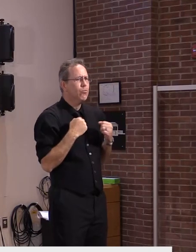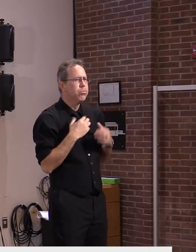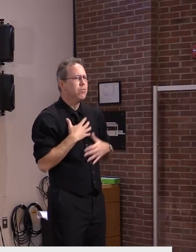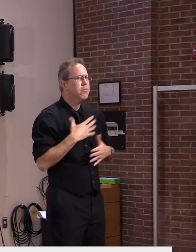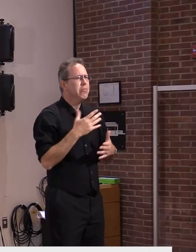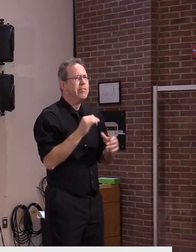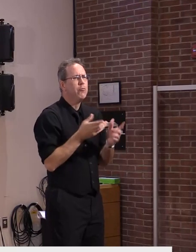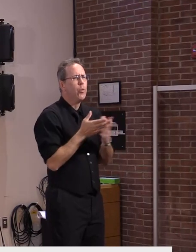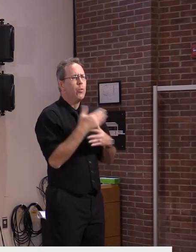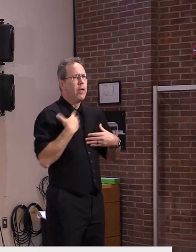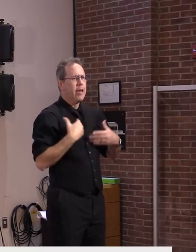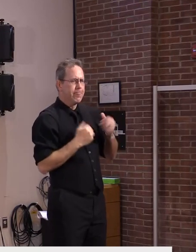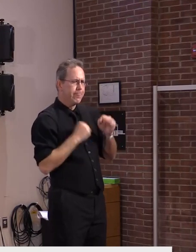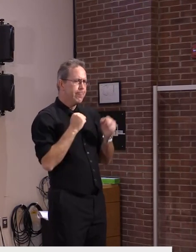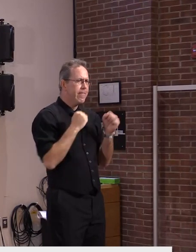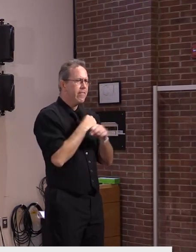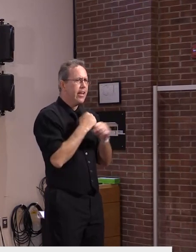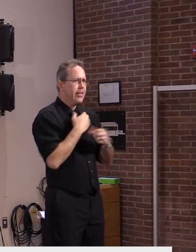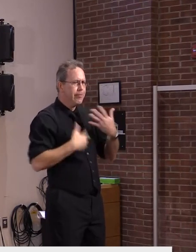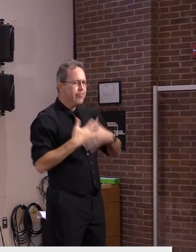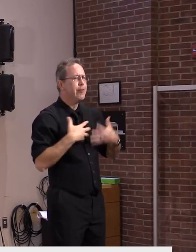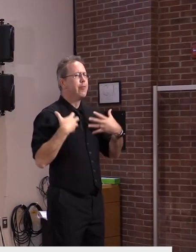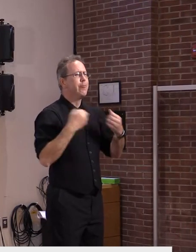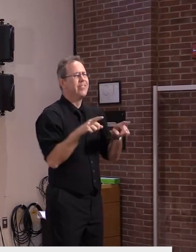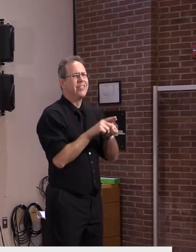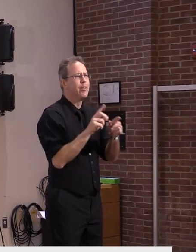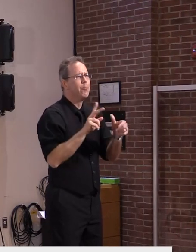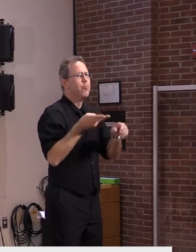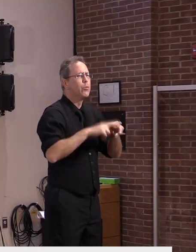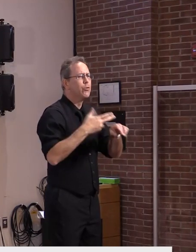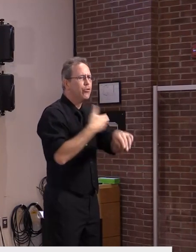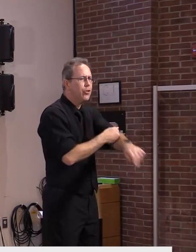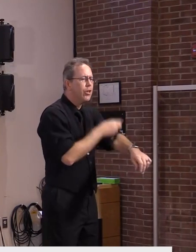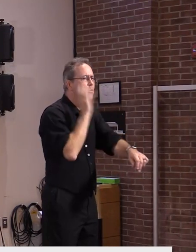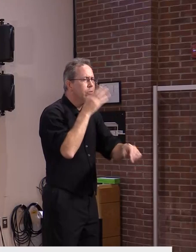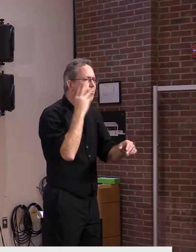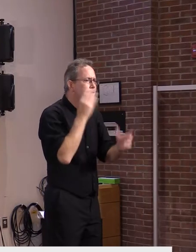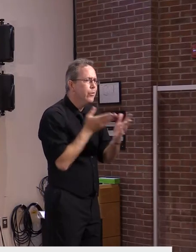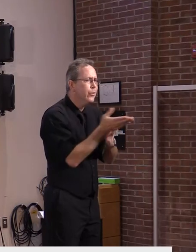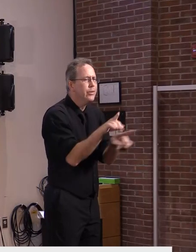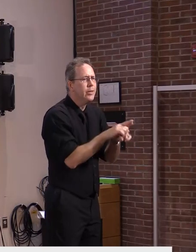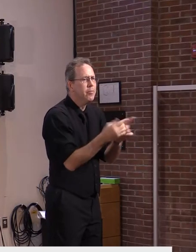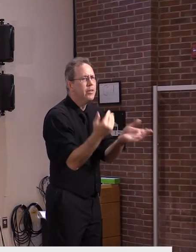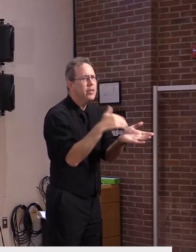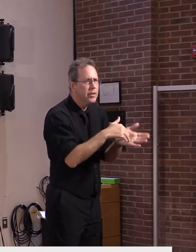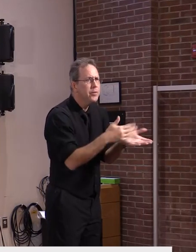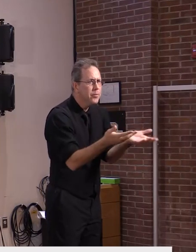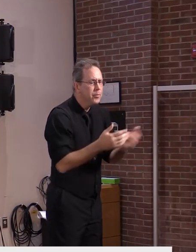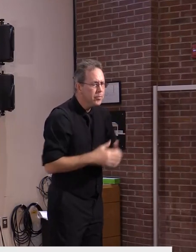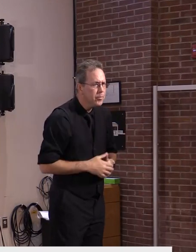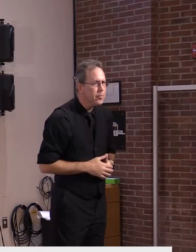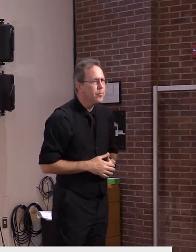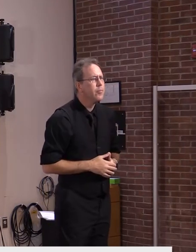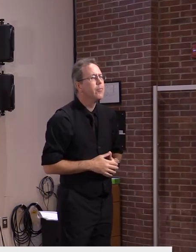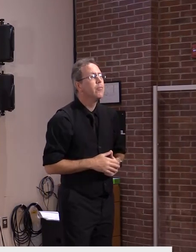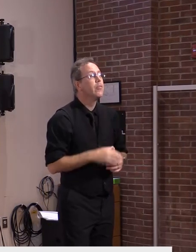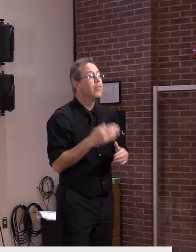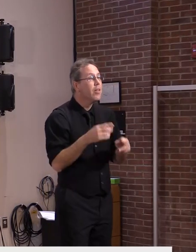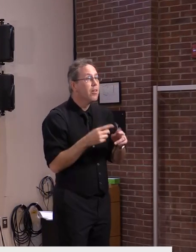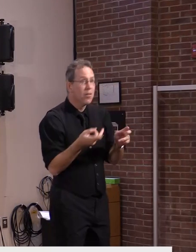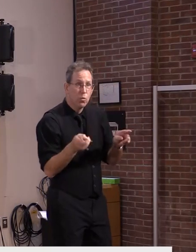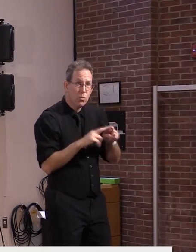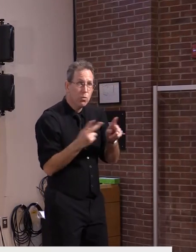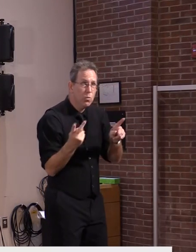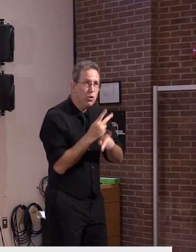that is quite clear that there's no increase in side effects by getting the booster. The